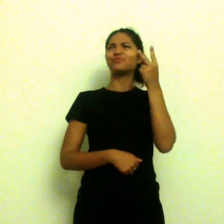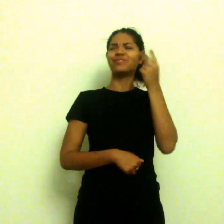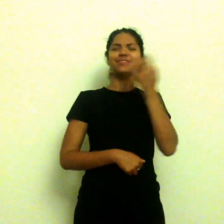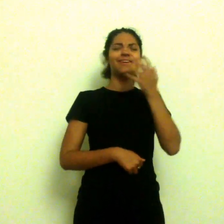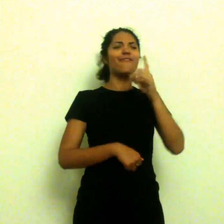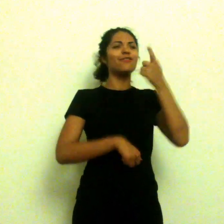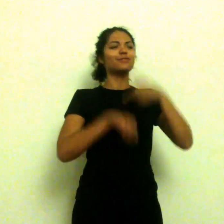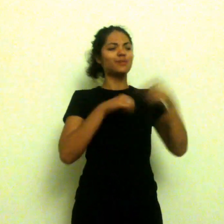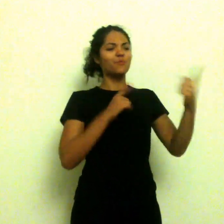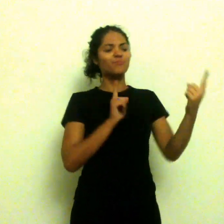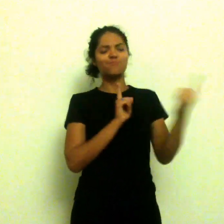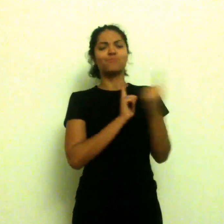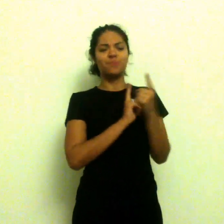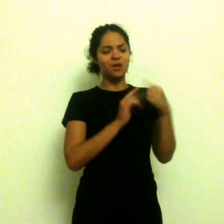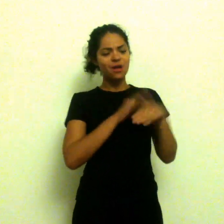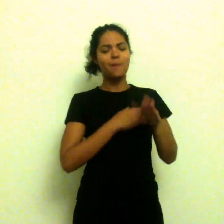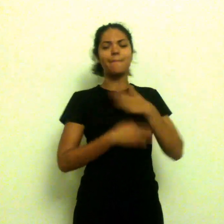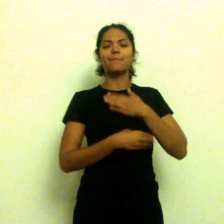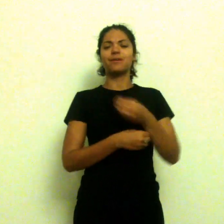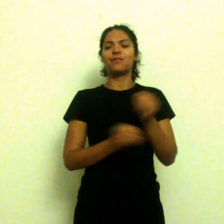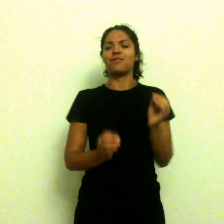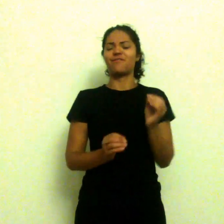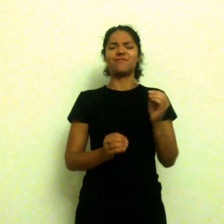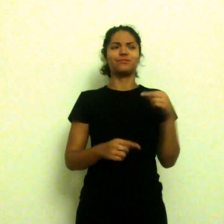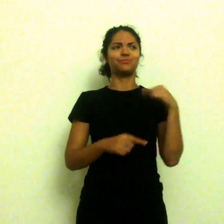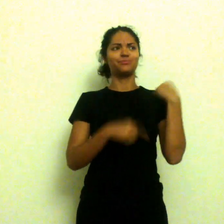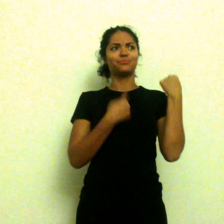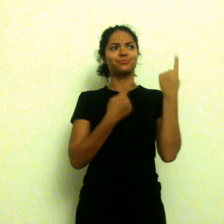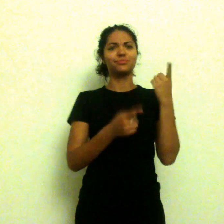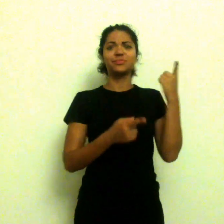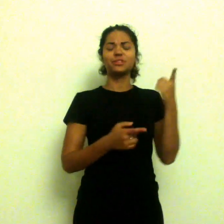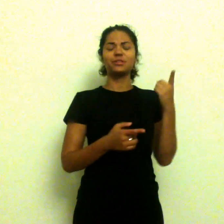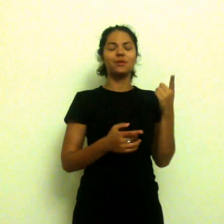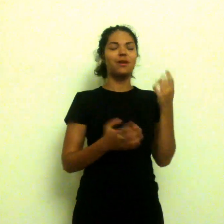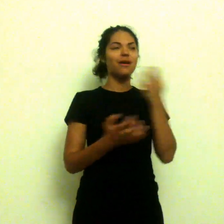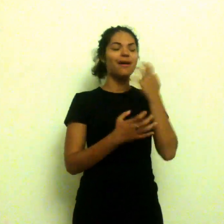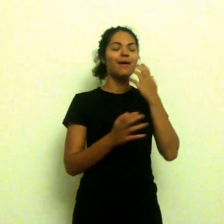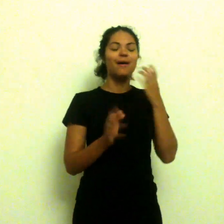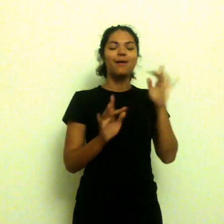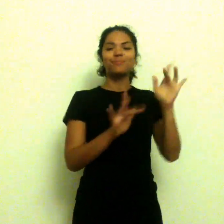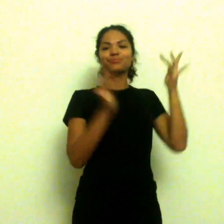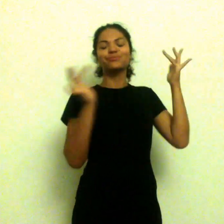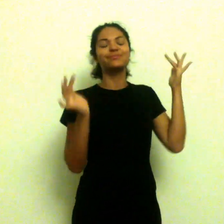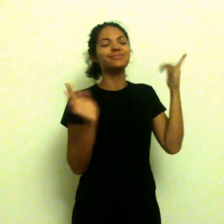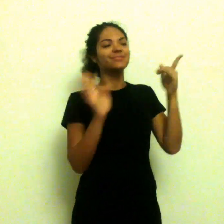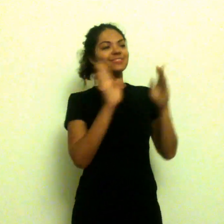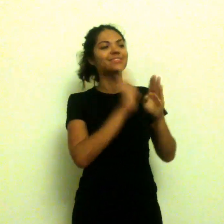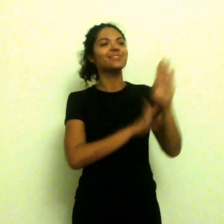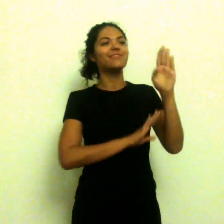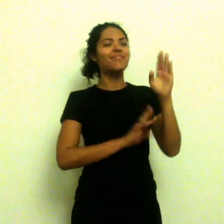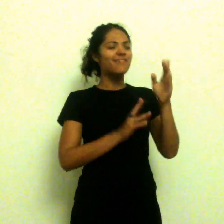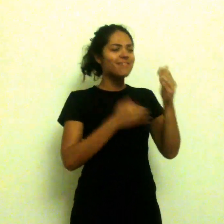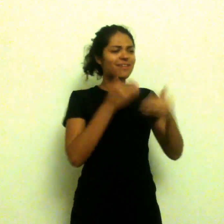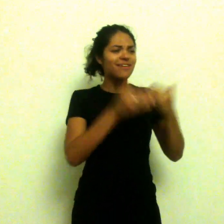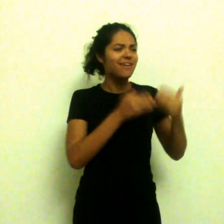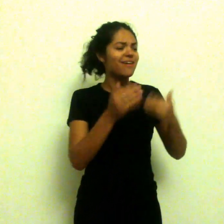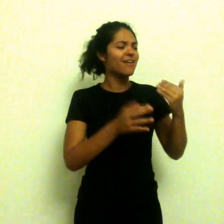bright light she has been. She has inspired my own life, and watching her grow and blossom into a powerful writer